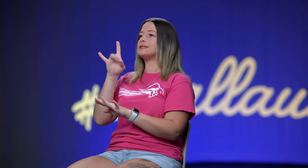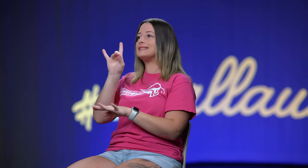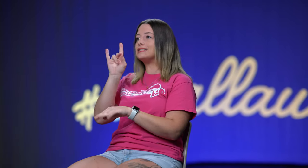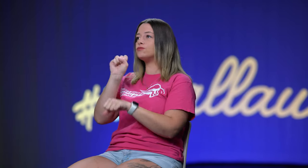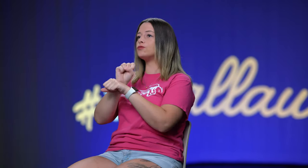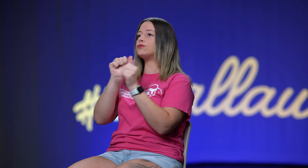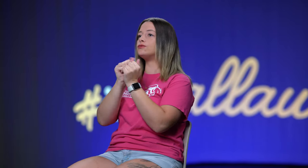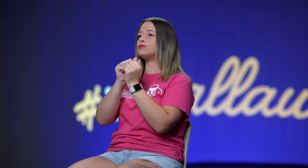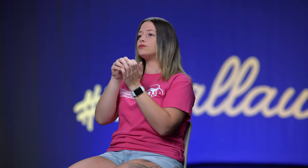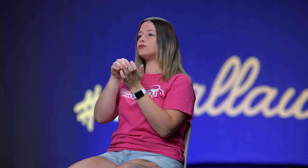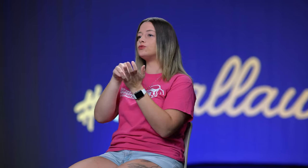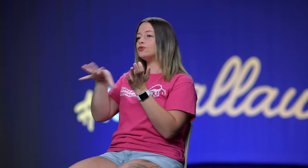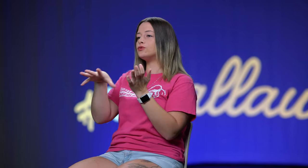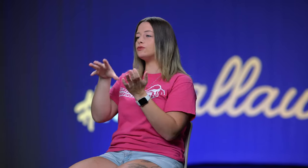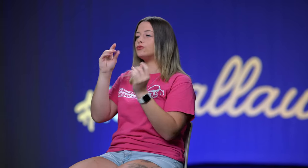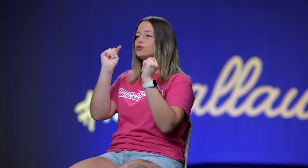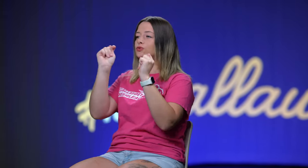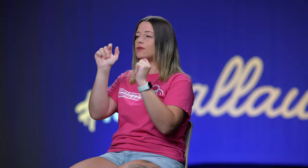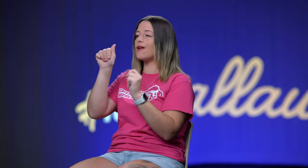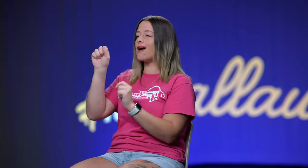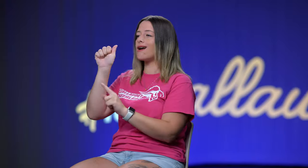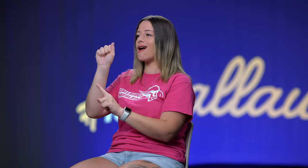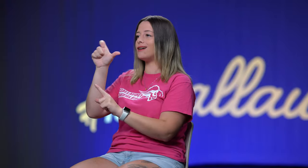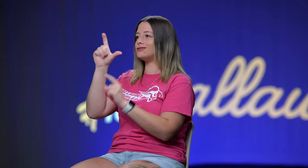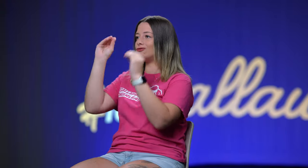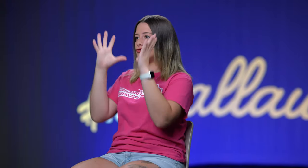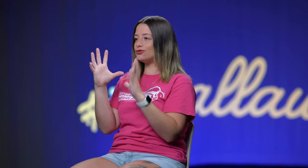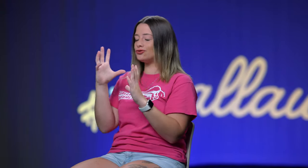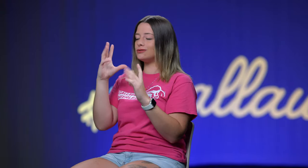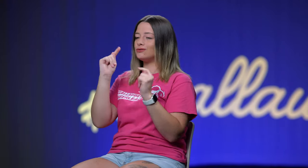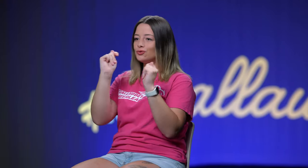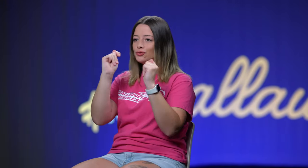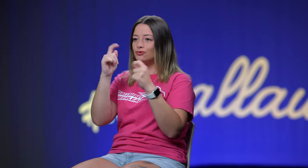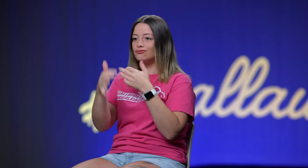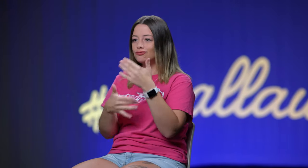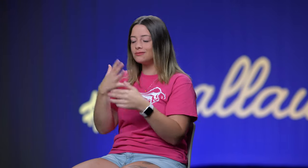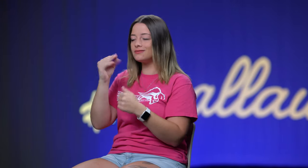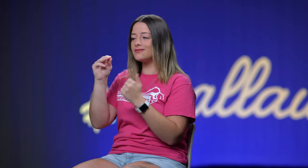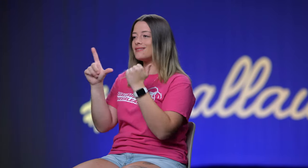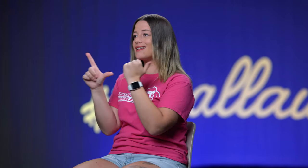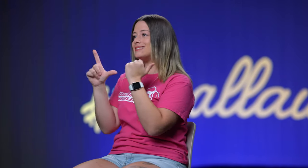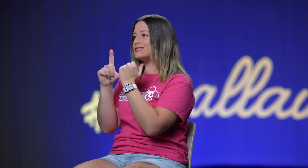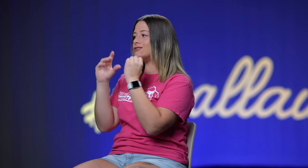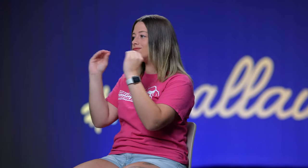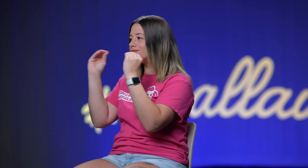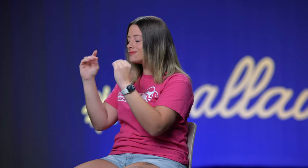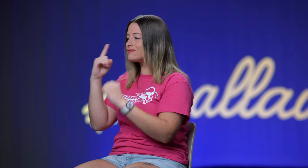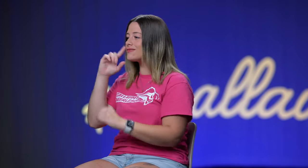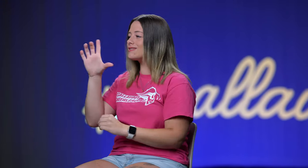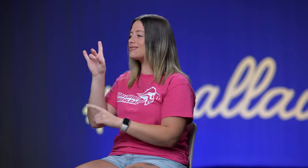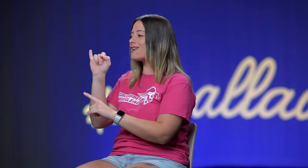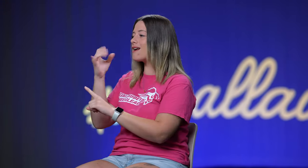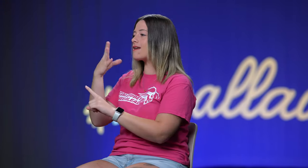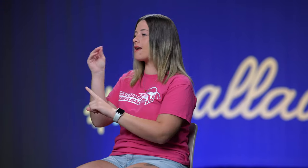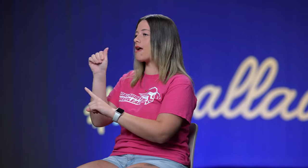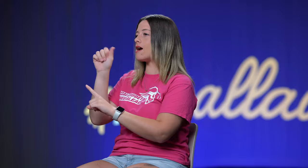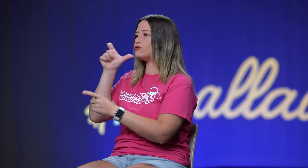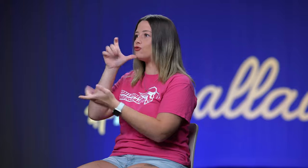wanted. I knew I wanted to work with people because previously I worked with students, tutoring them as an ASL teacher and a teaching assistant